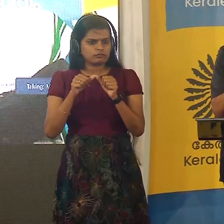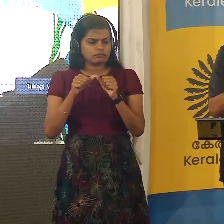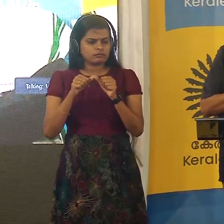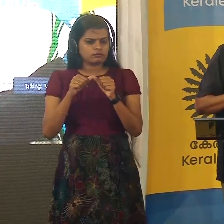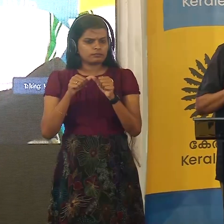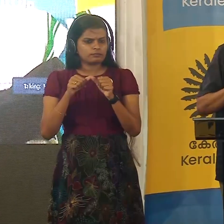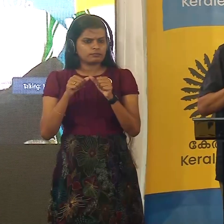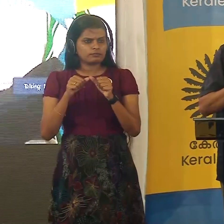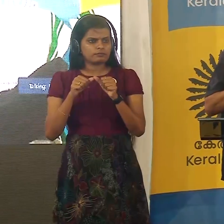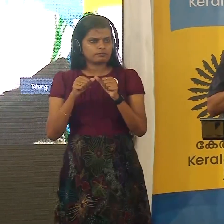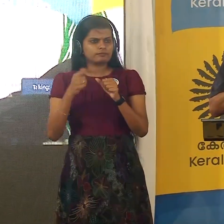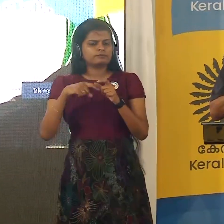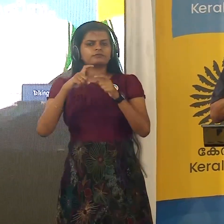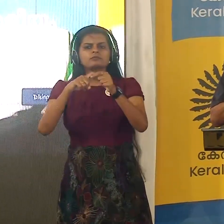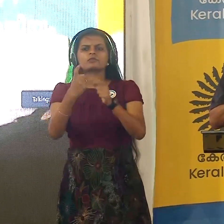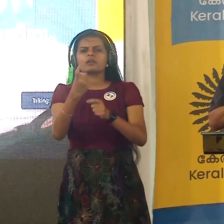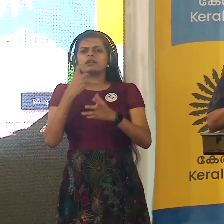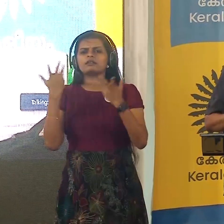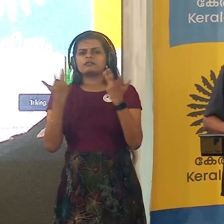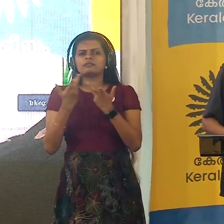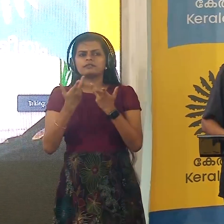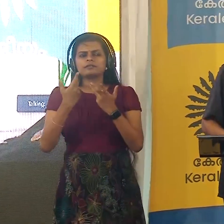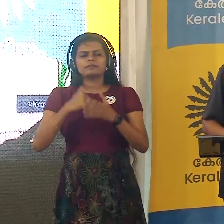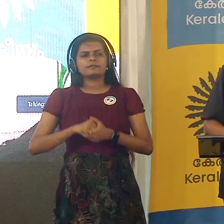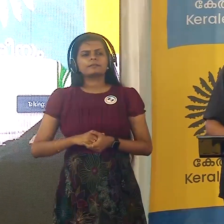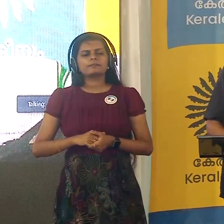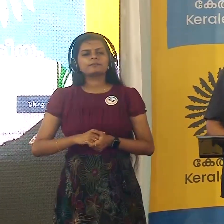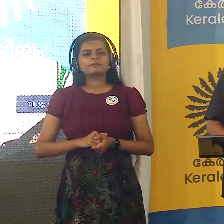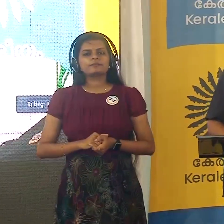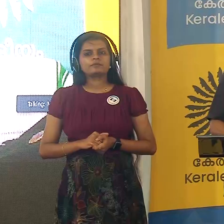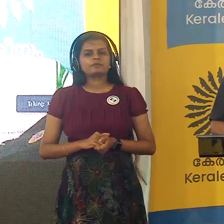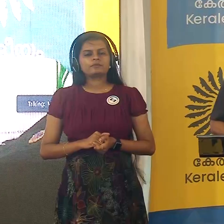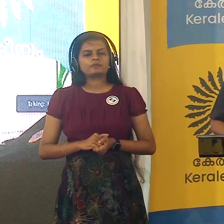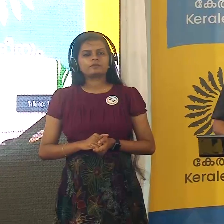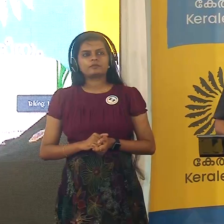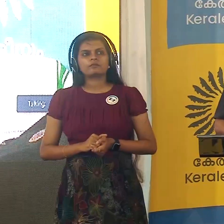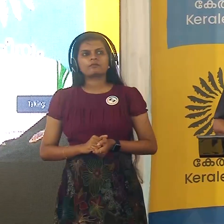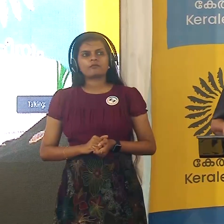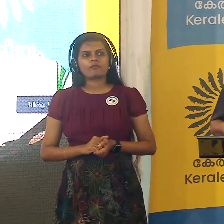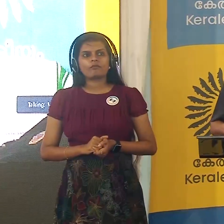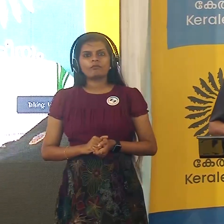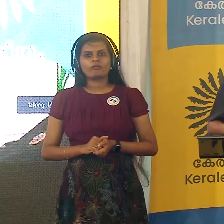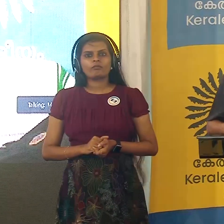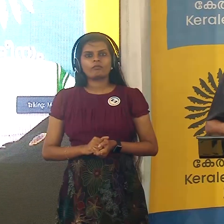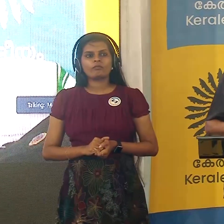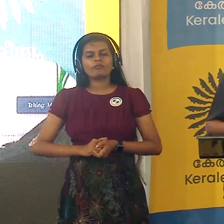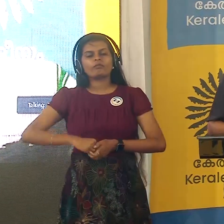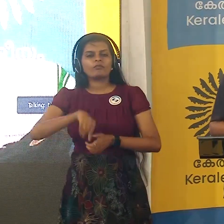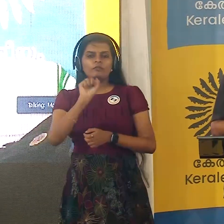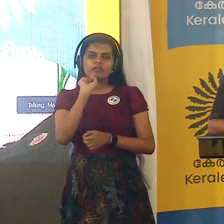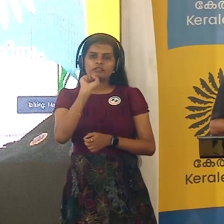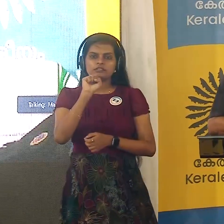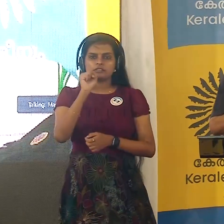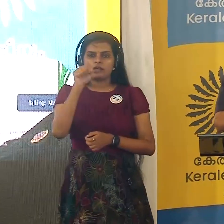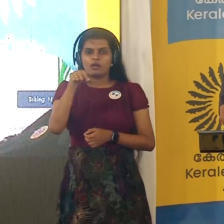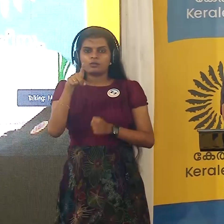I know, the question that just came, let me just address. Actually, this may be an issue. I'd be very